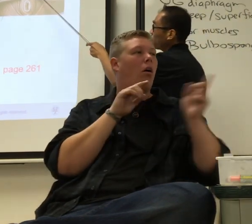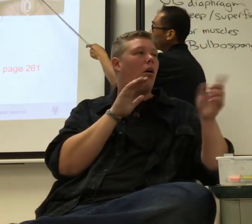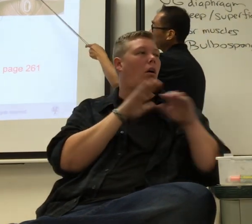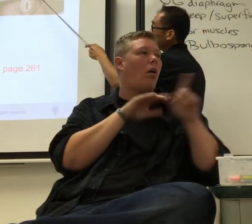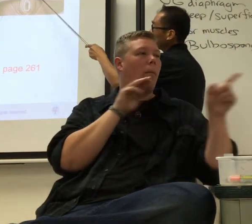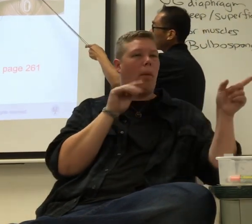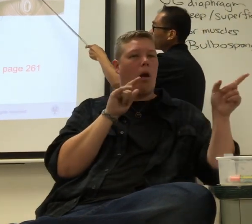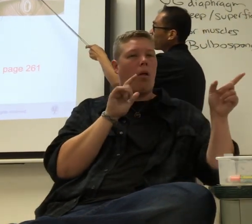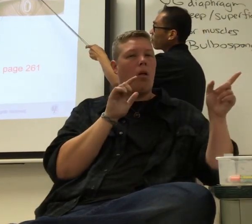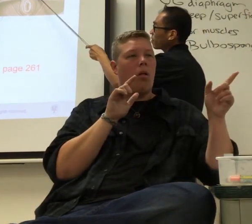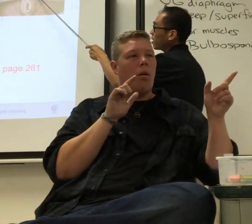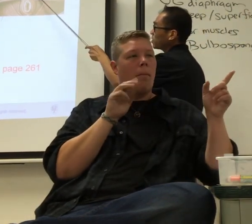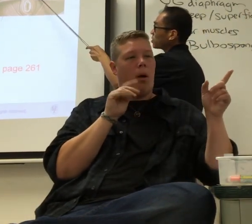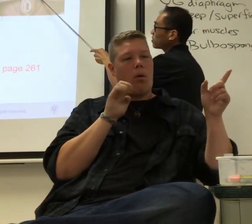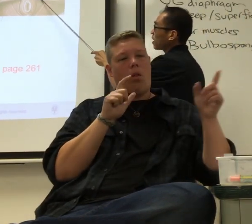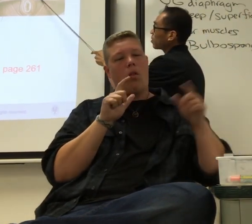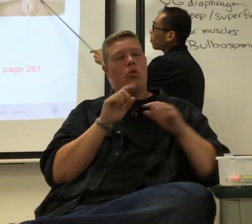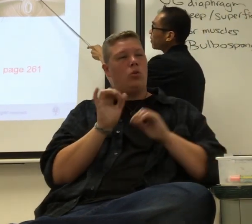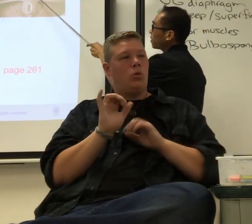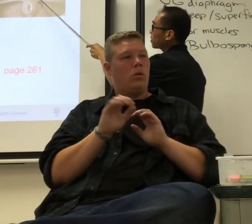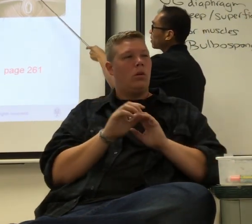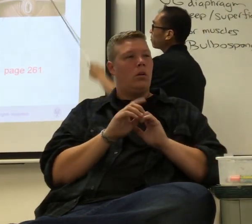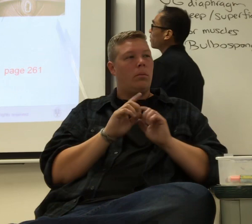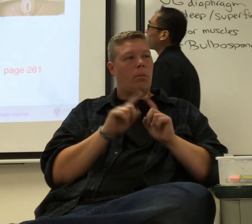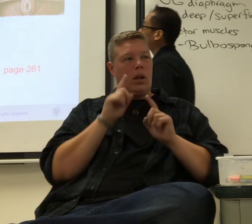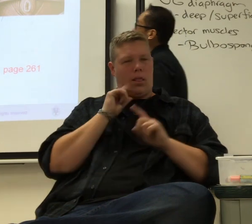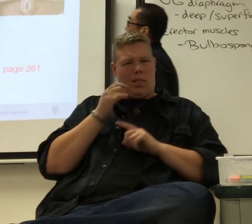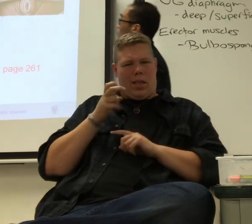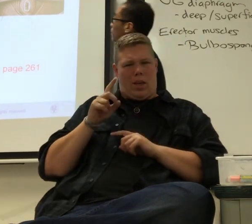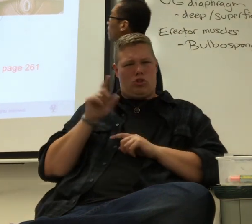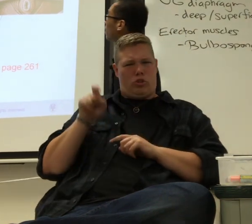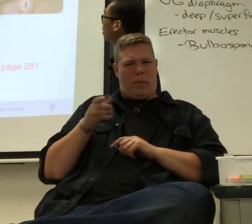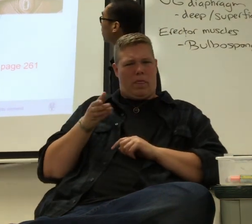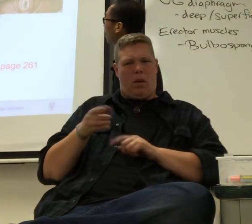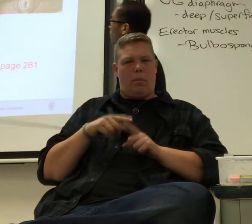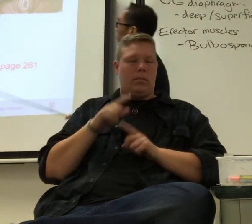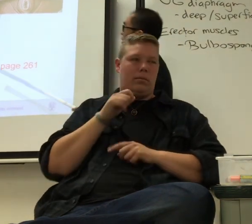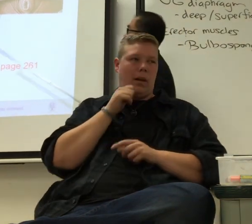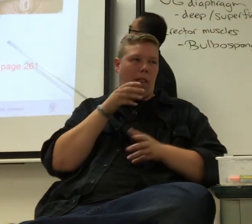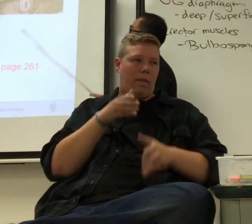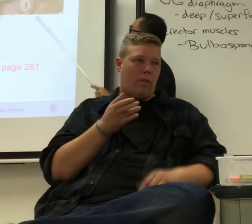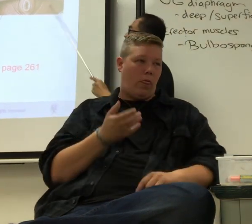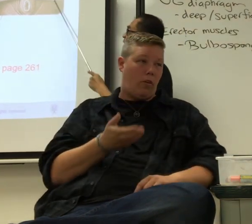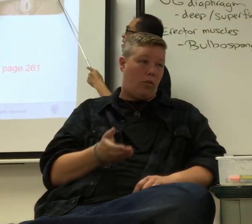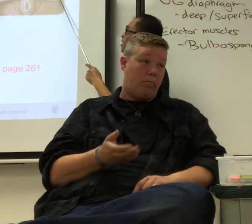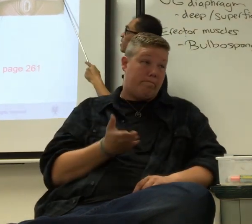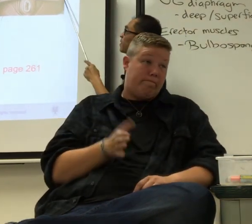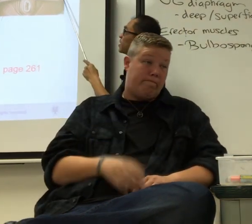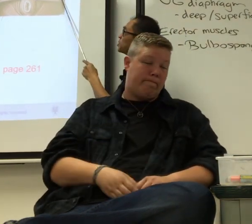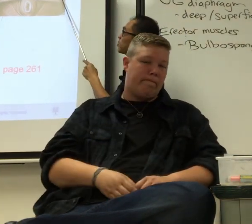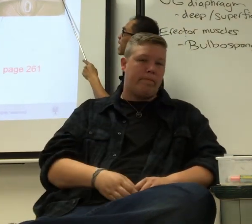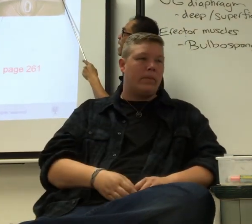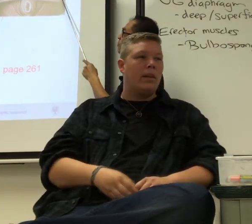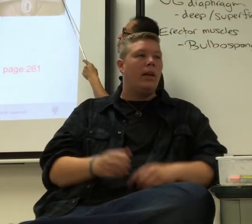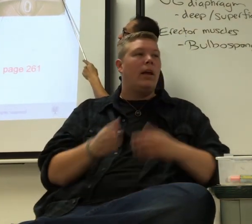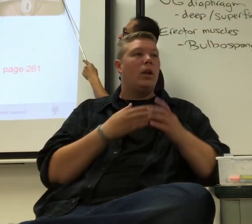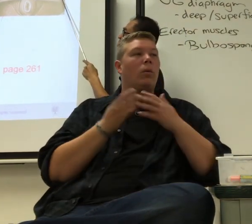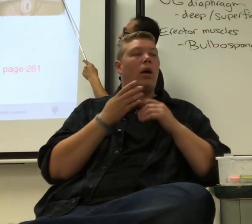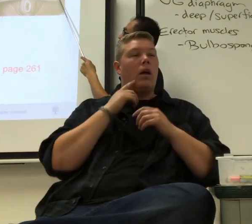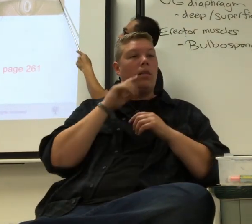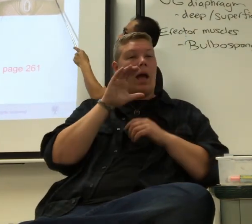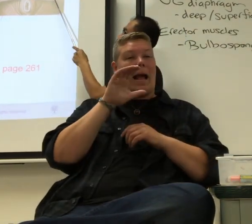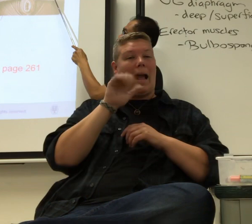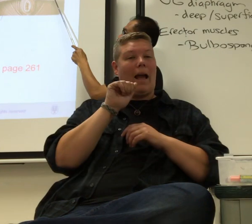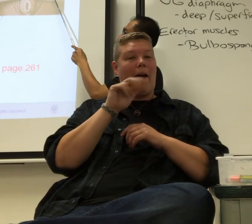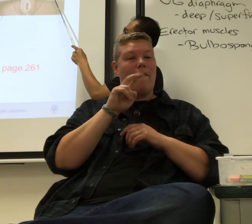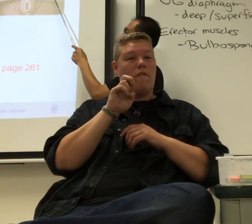The gland would be right down there. It's just, I don't know why they didn't leave it in there. The other thing is that The cavernosus